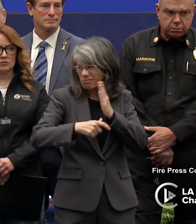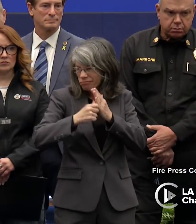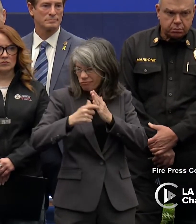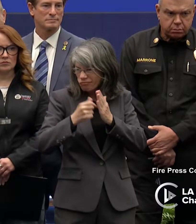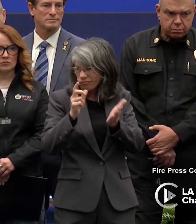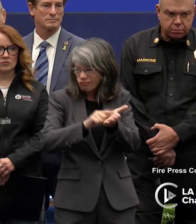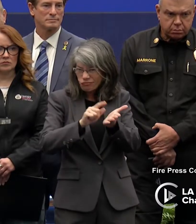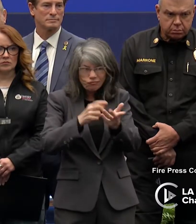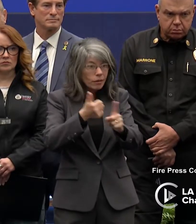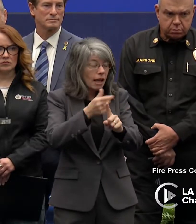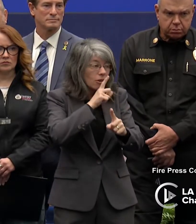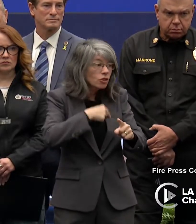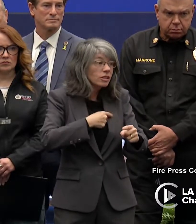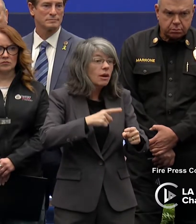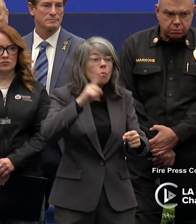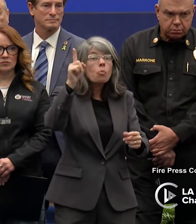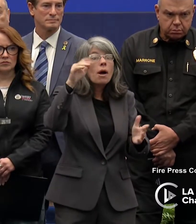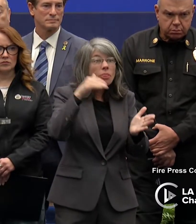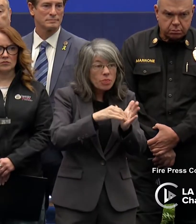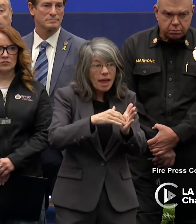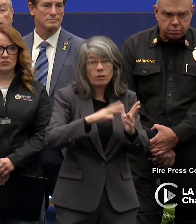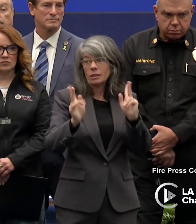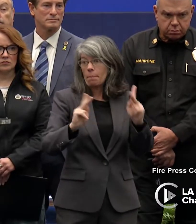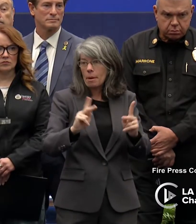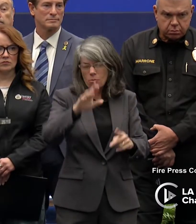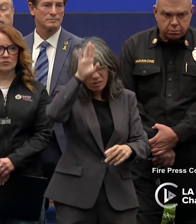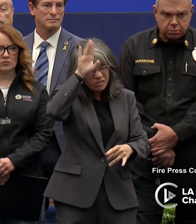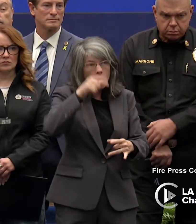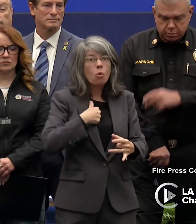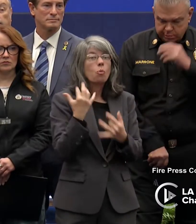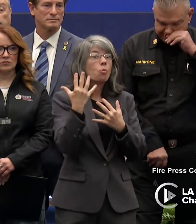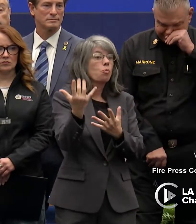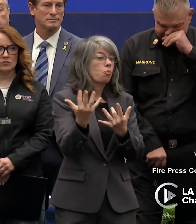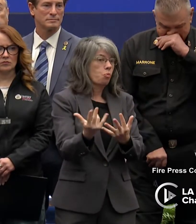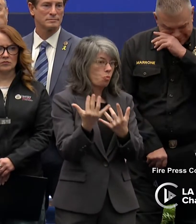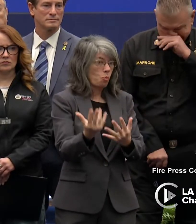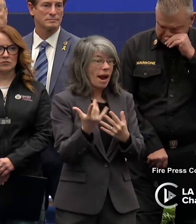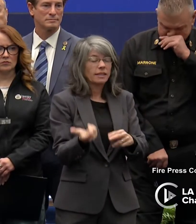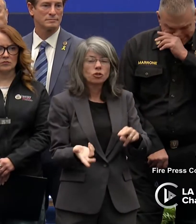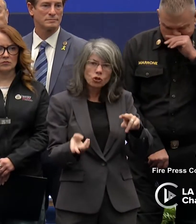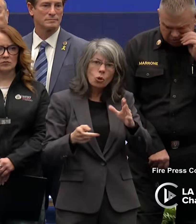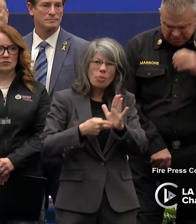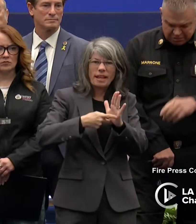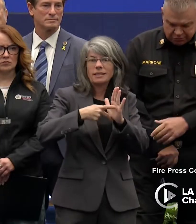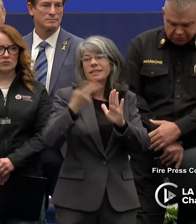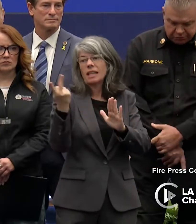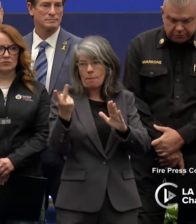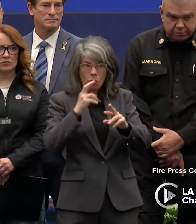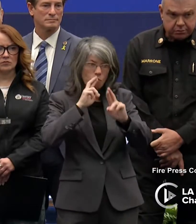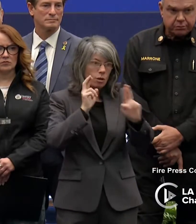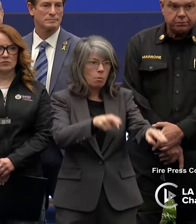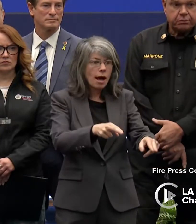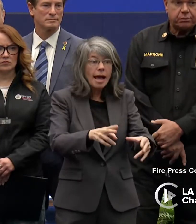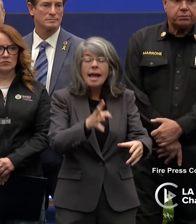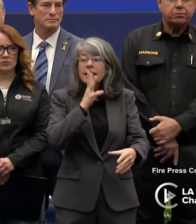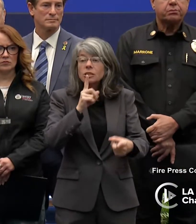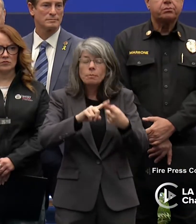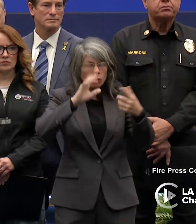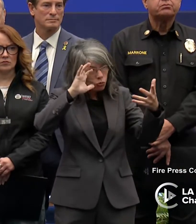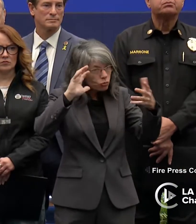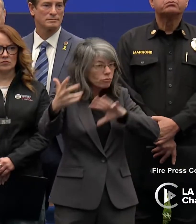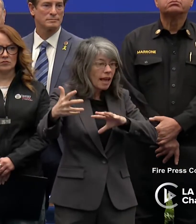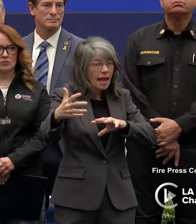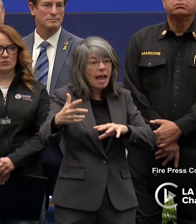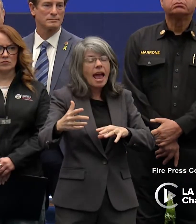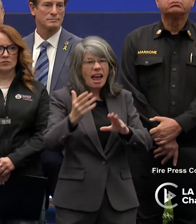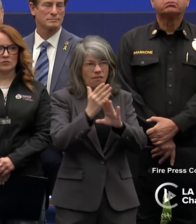now saying that 1,000 firefighters were on standby. That would have effectively doubled the response. This speaks to chaos and